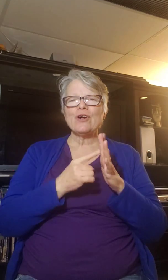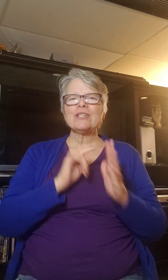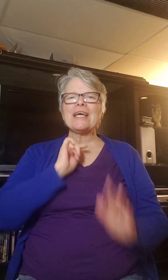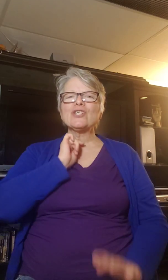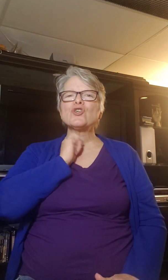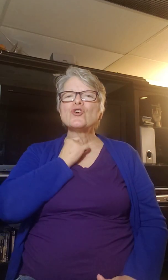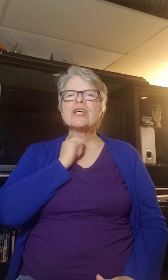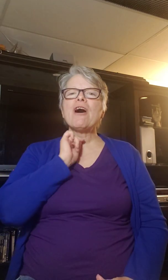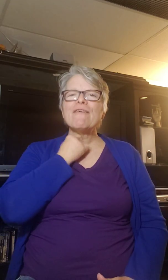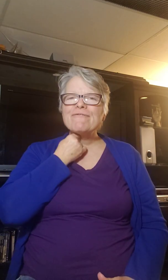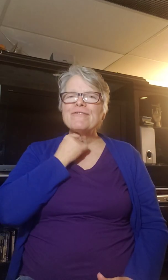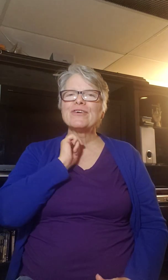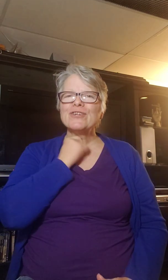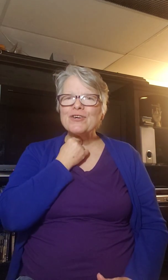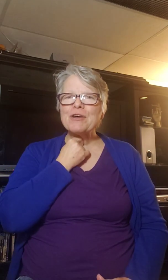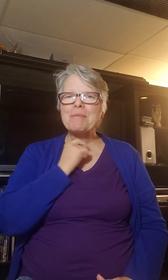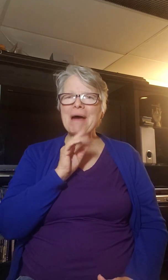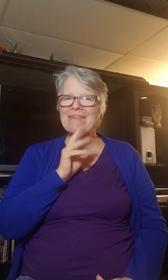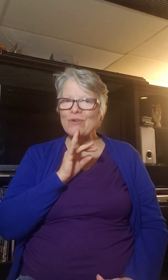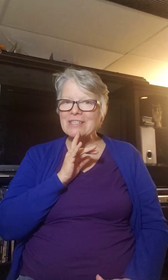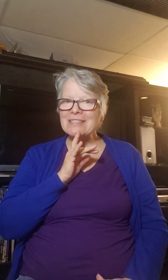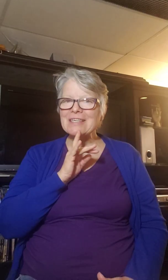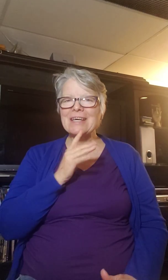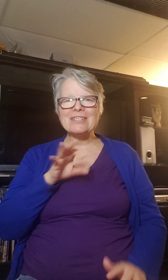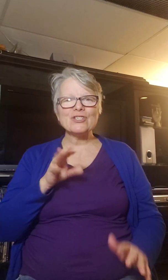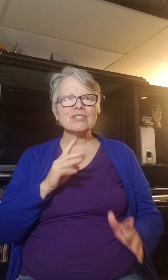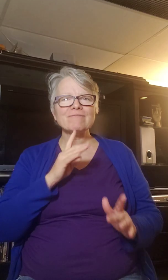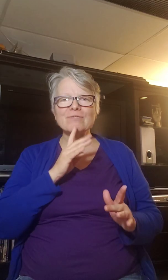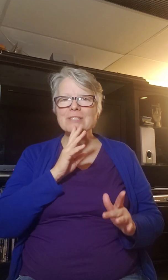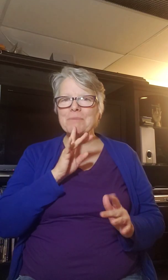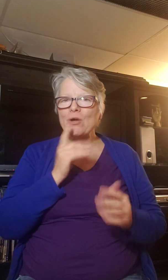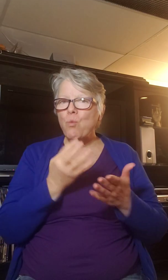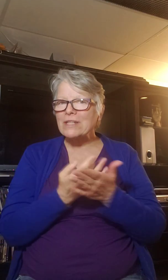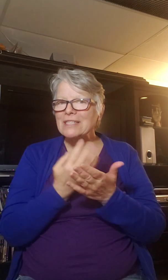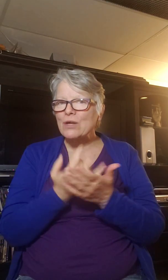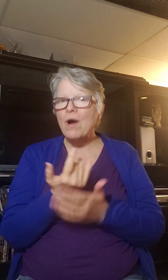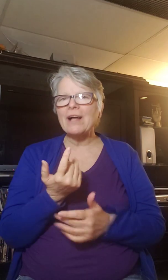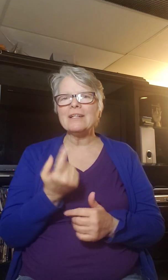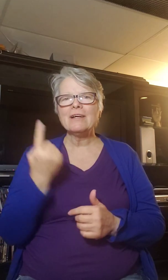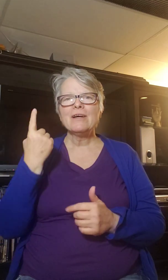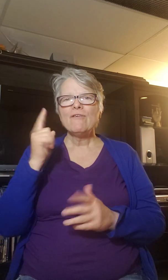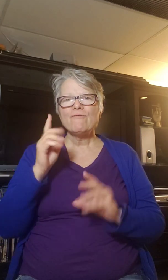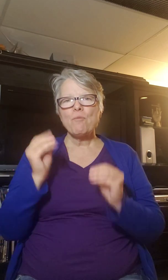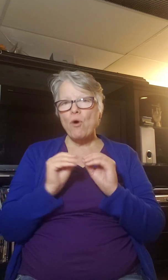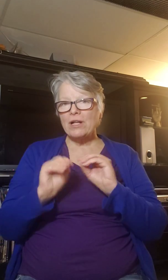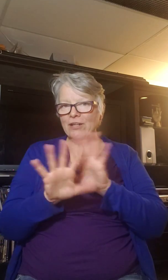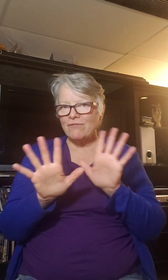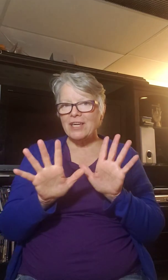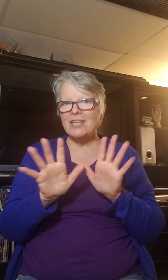like turning off my voice and just speak once in a while for more